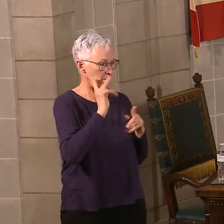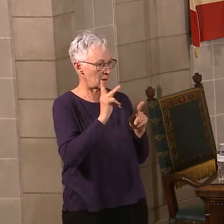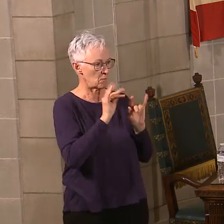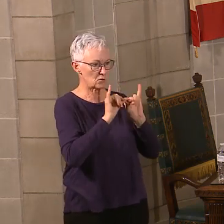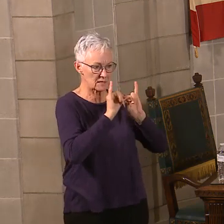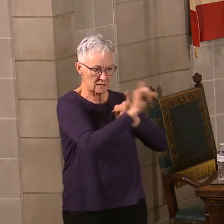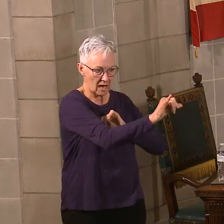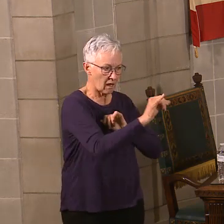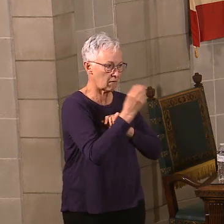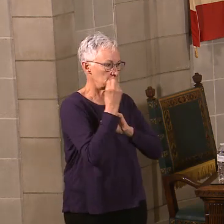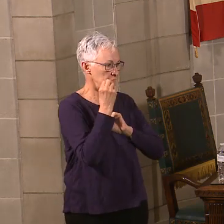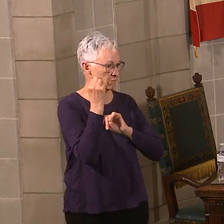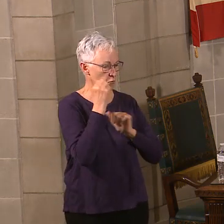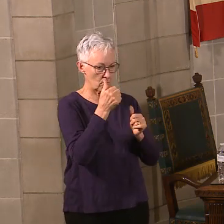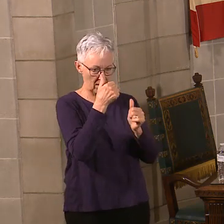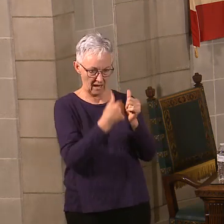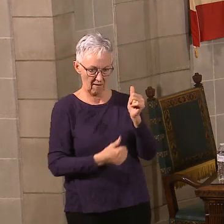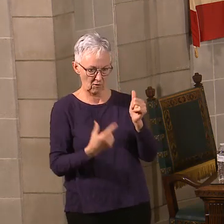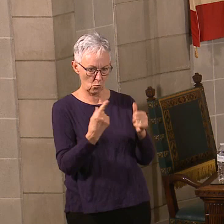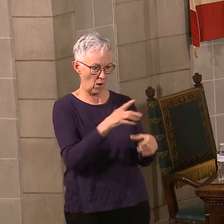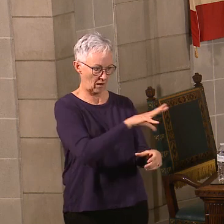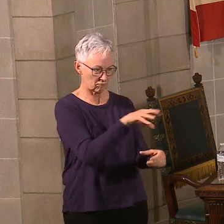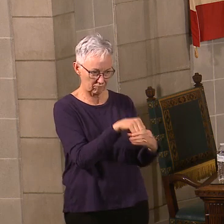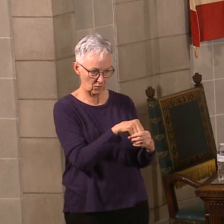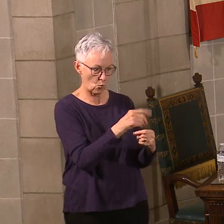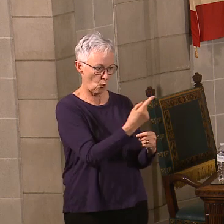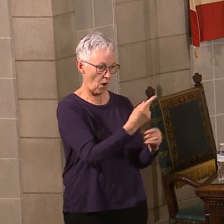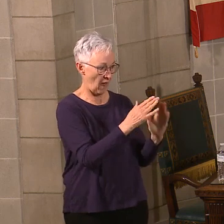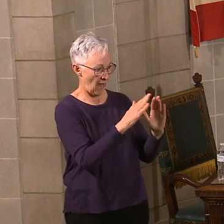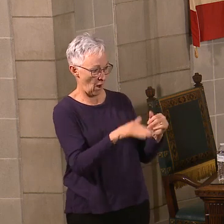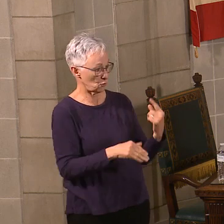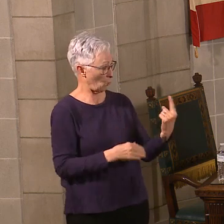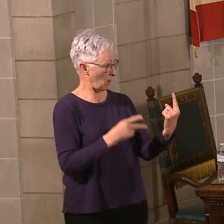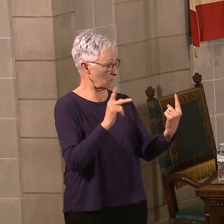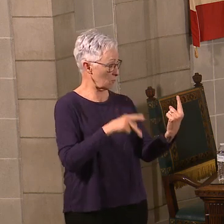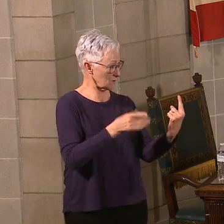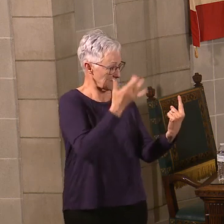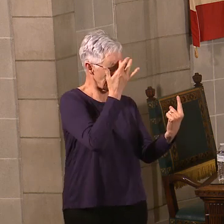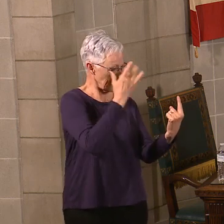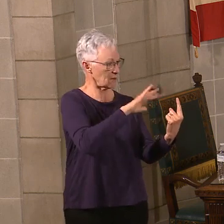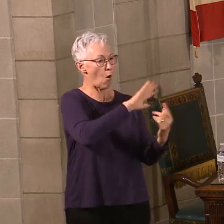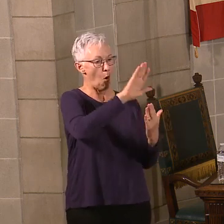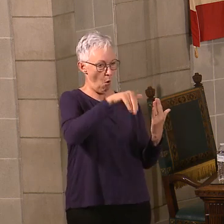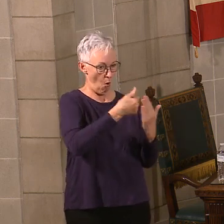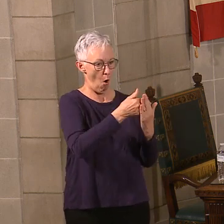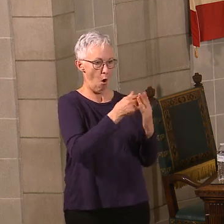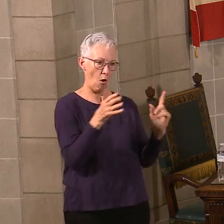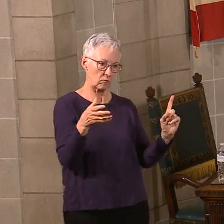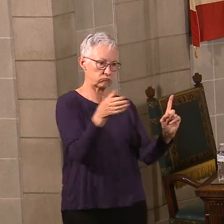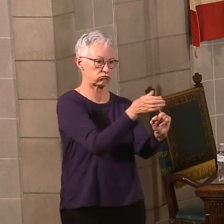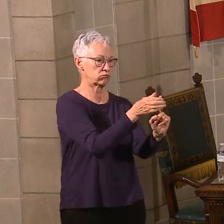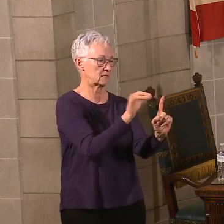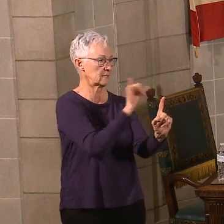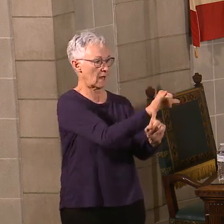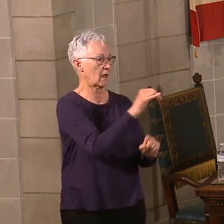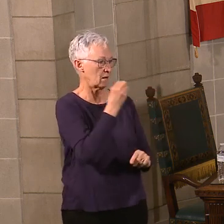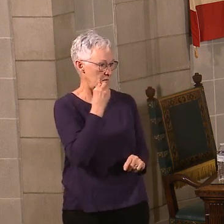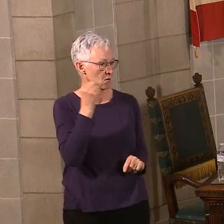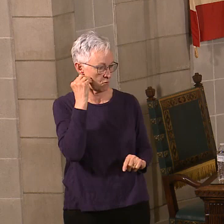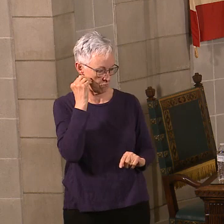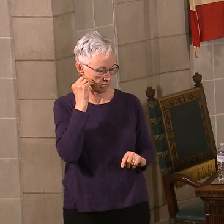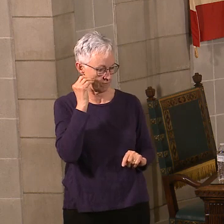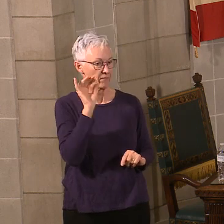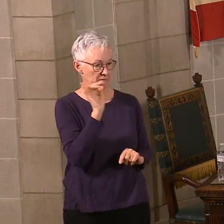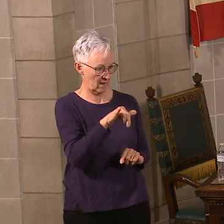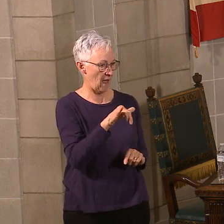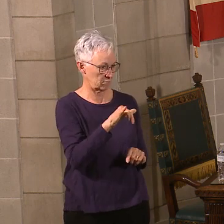your household needs to stay home. If you've got those flu-like symptoms, fever, cough, shortness of breath, you need to stay home. Everybody in your household needs to stay home.